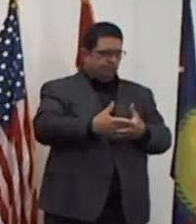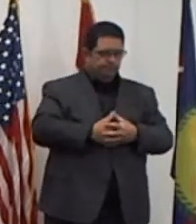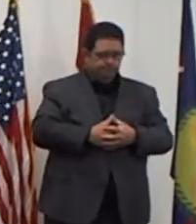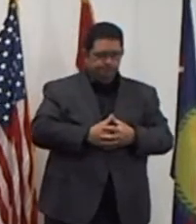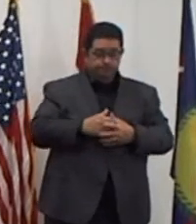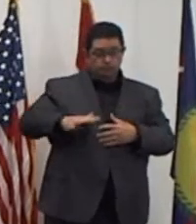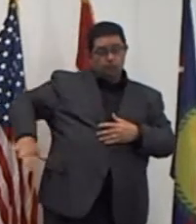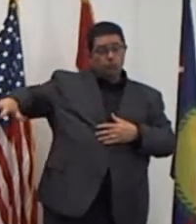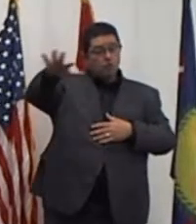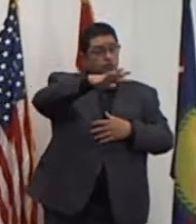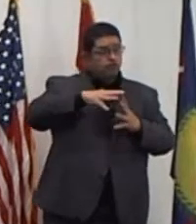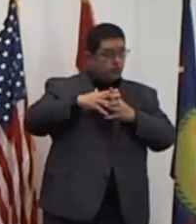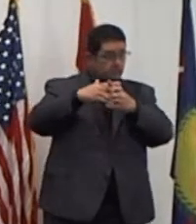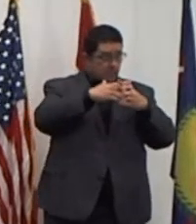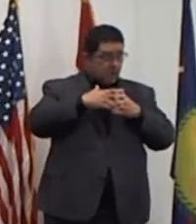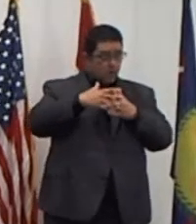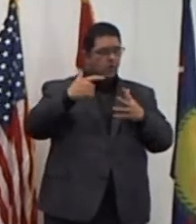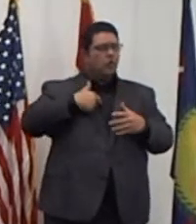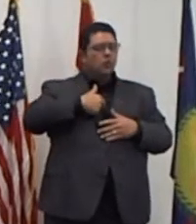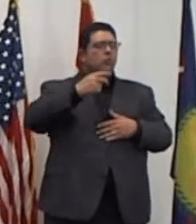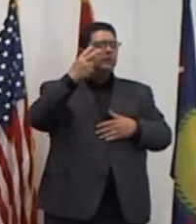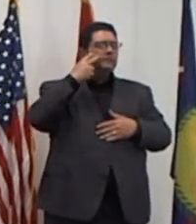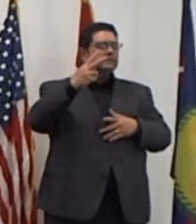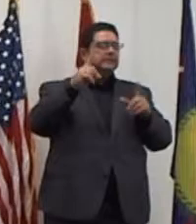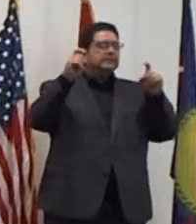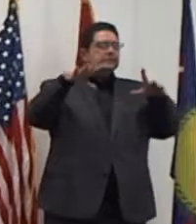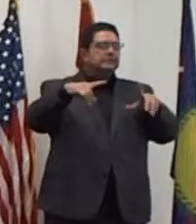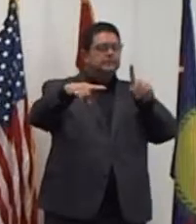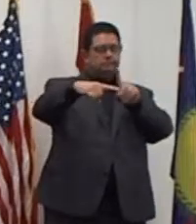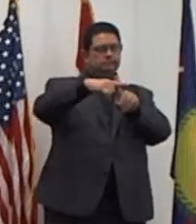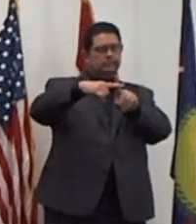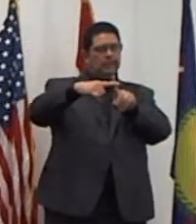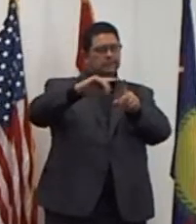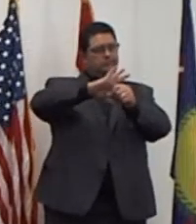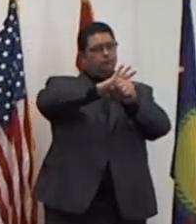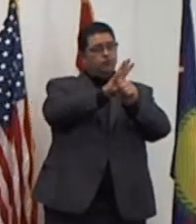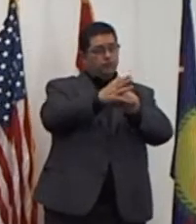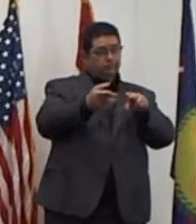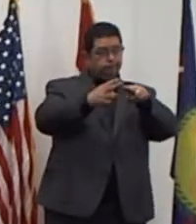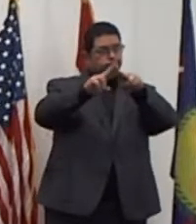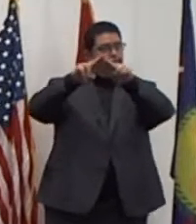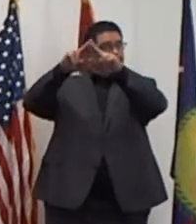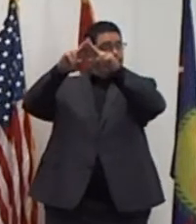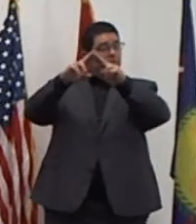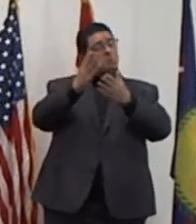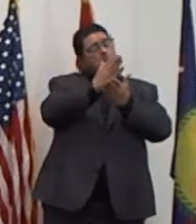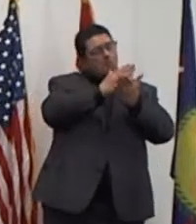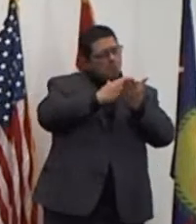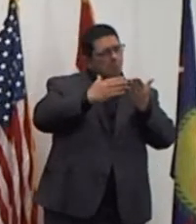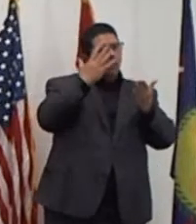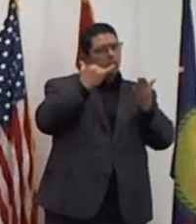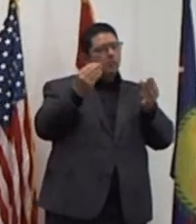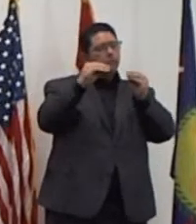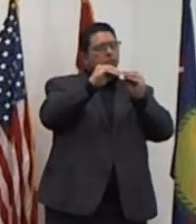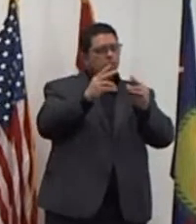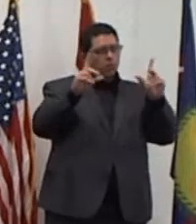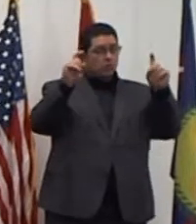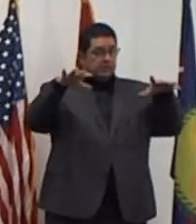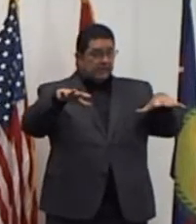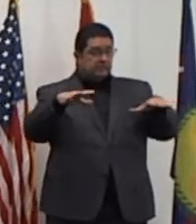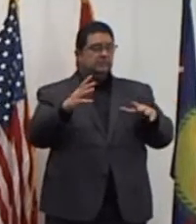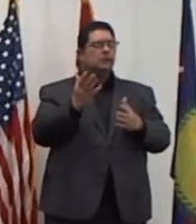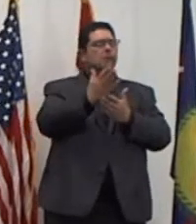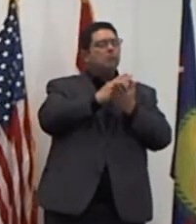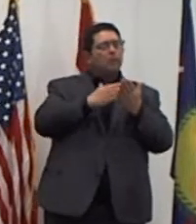seen COVID-19 test results start to increase. This is in part due to more testing and in part due to more people being out and